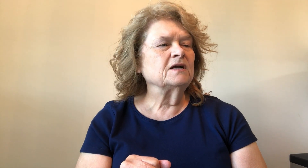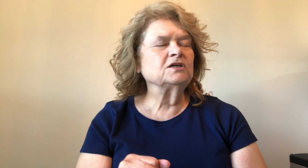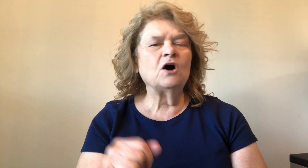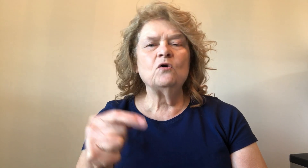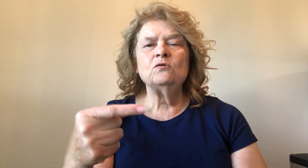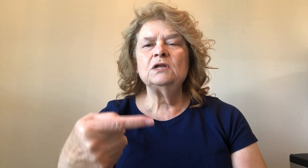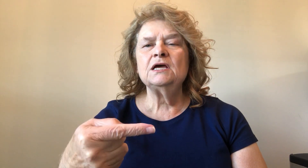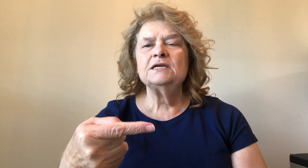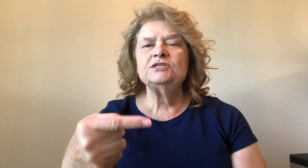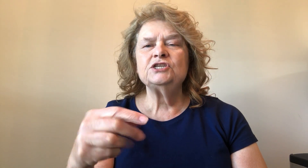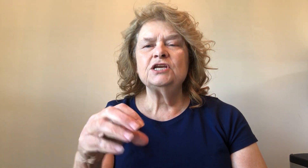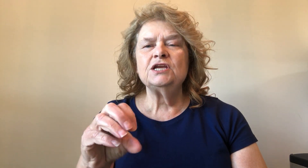Goal,